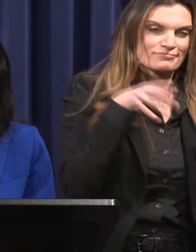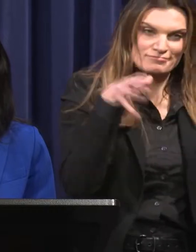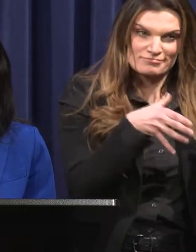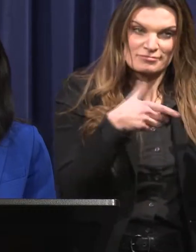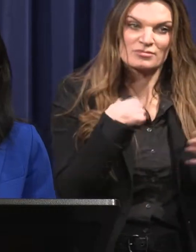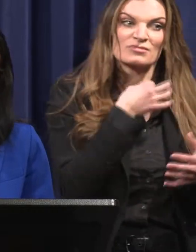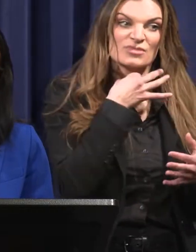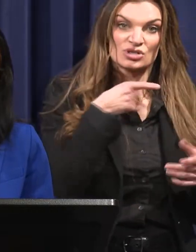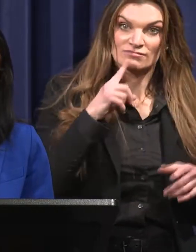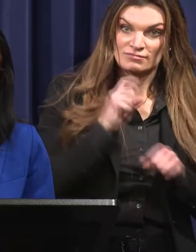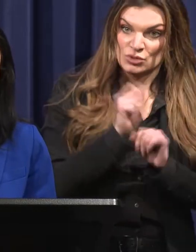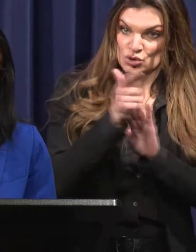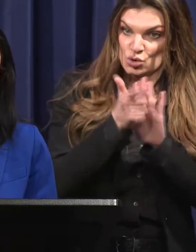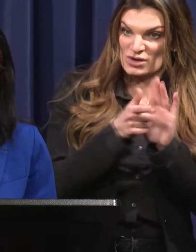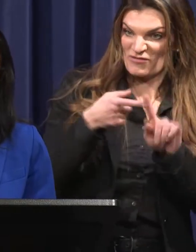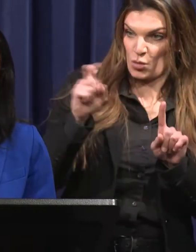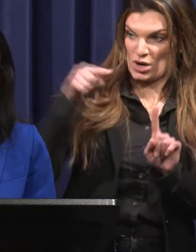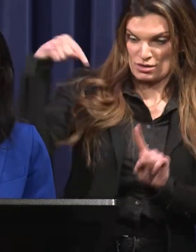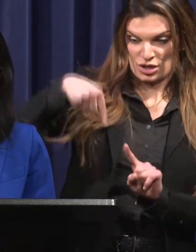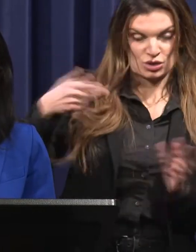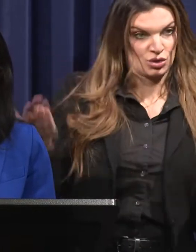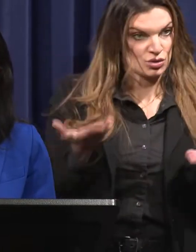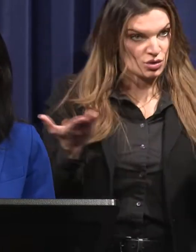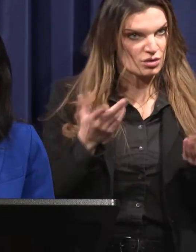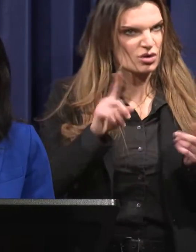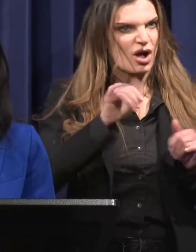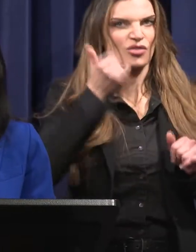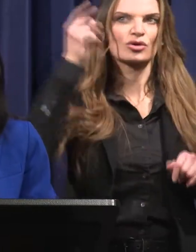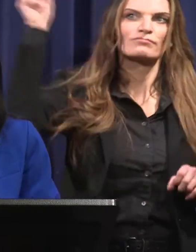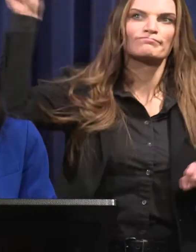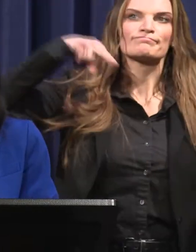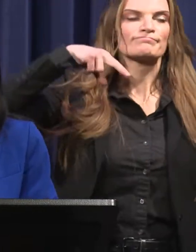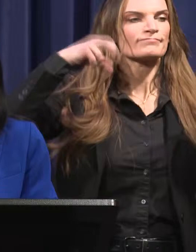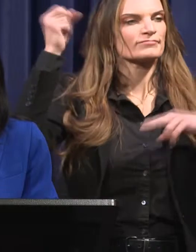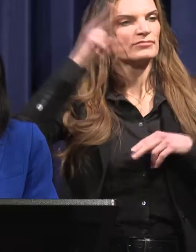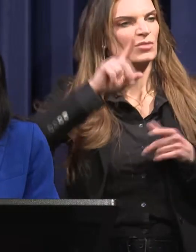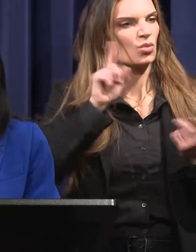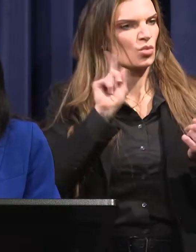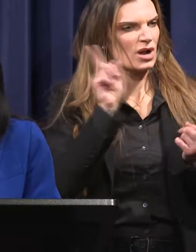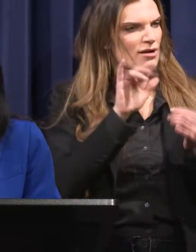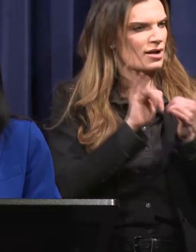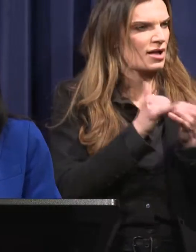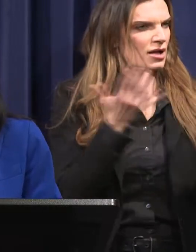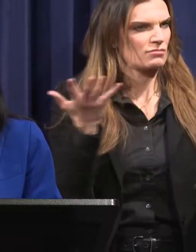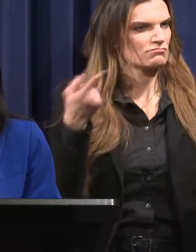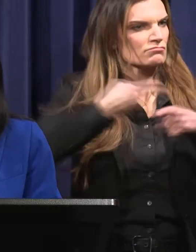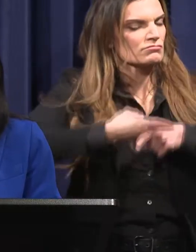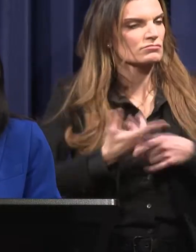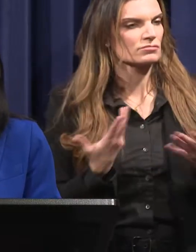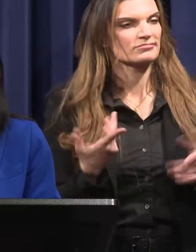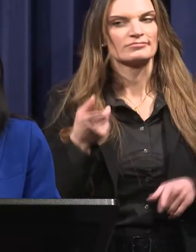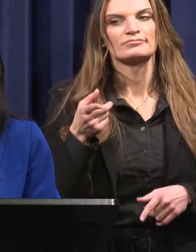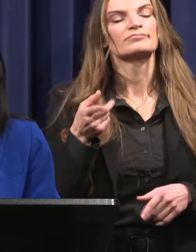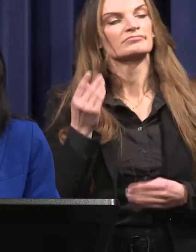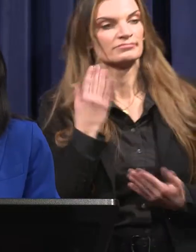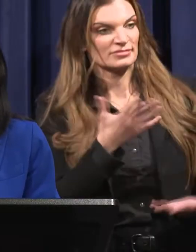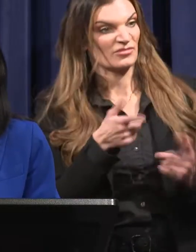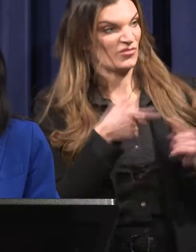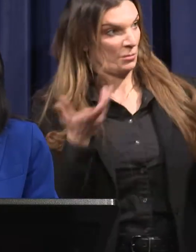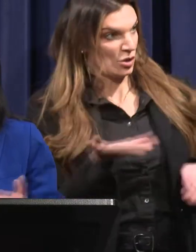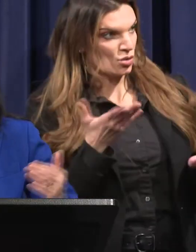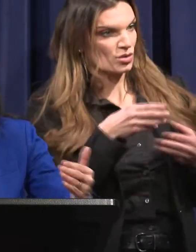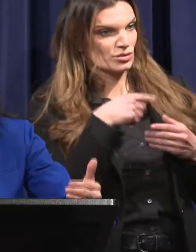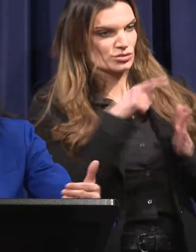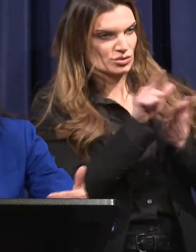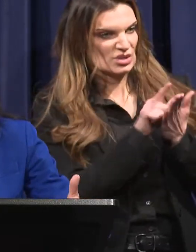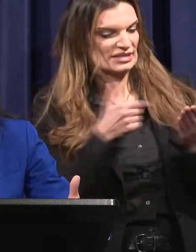of attorneys from your office in another section, or are they outside attorneys? Or yeah, they're made up of attorneys from our office,